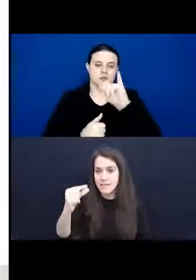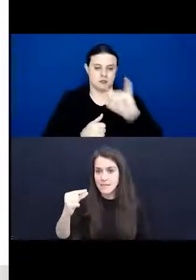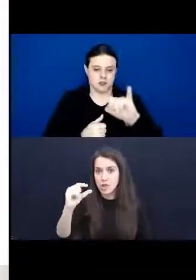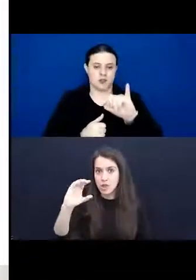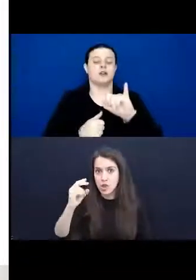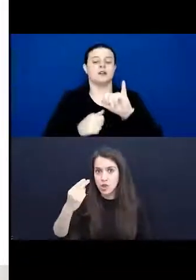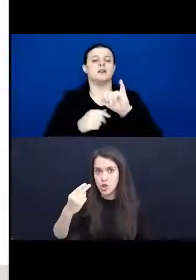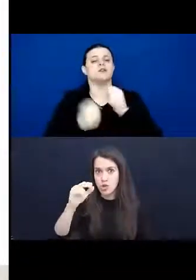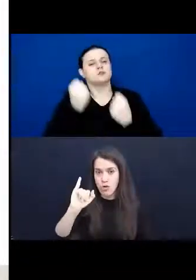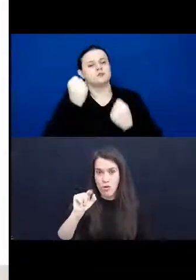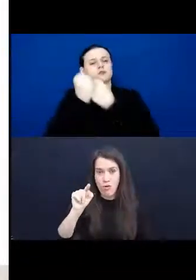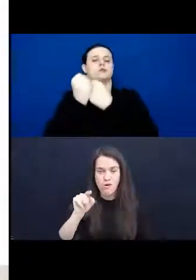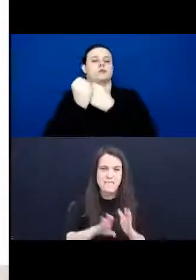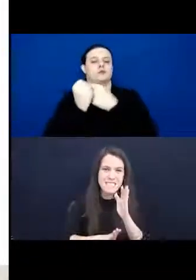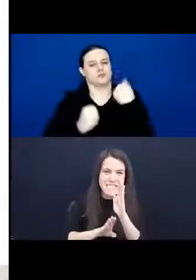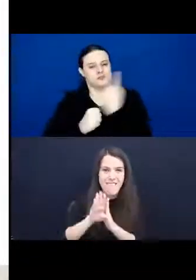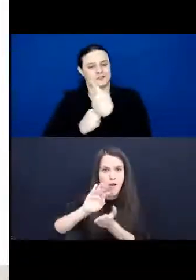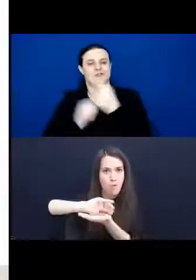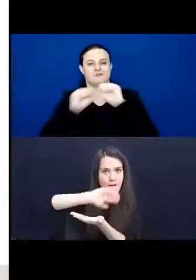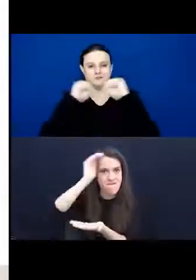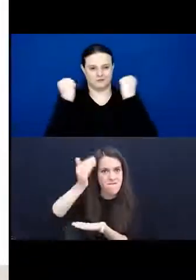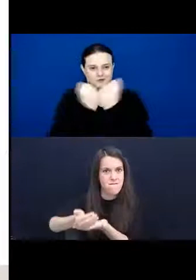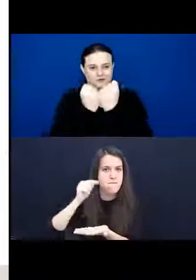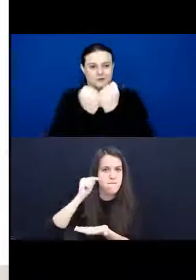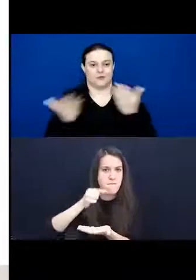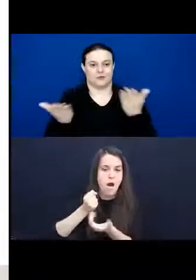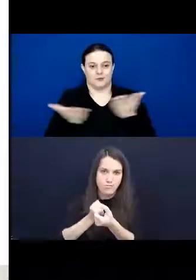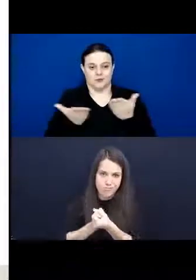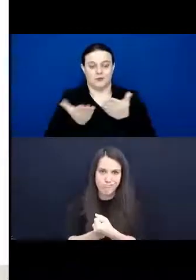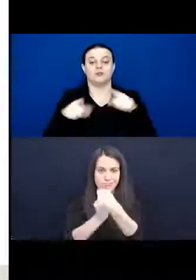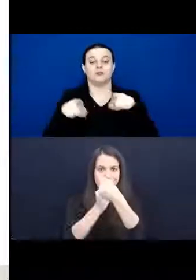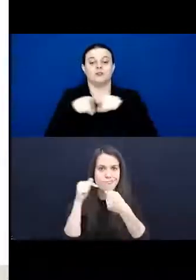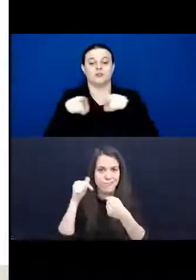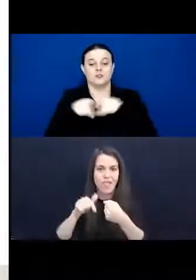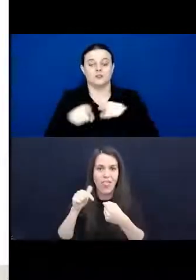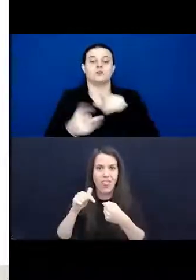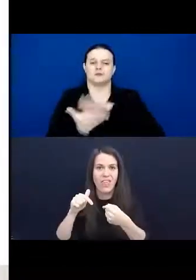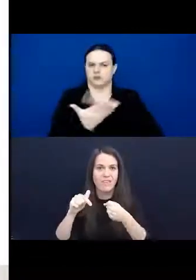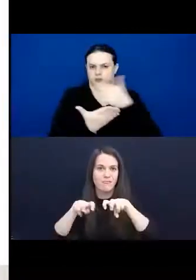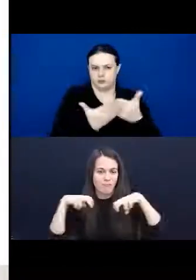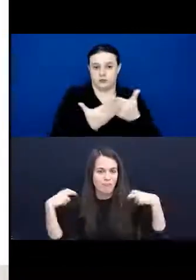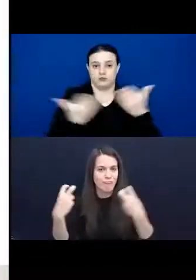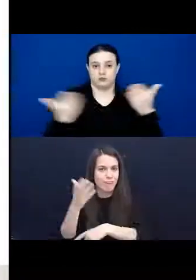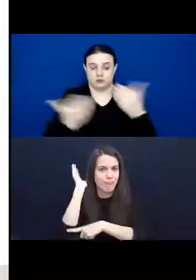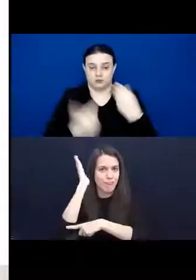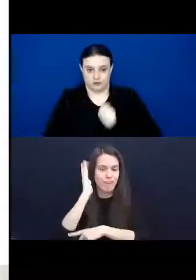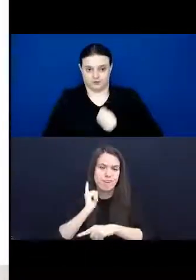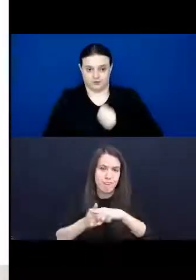for supporting this symposium and some of the interpreters here with us today.